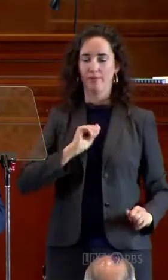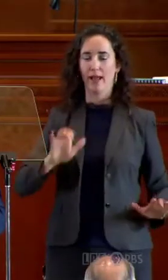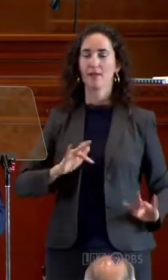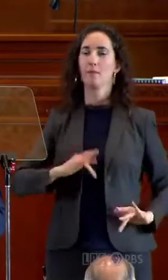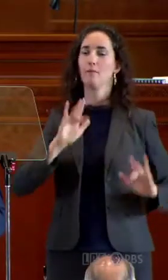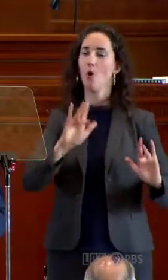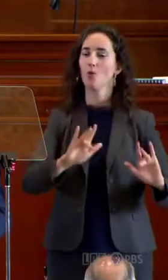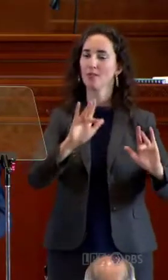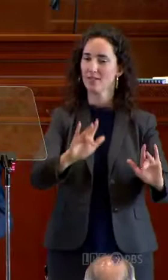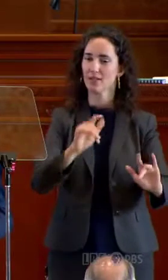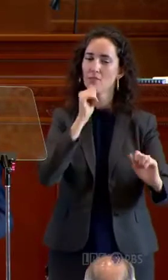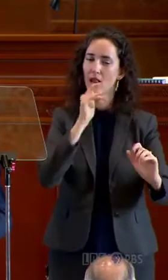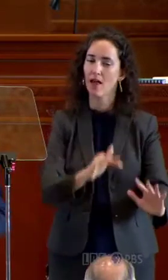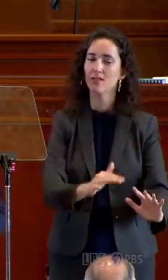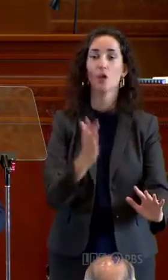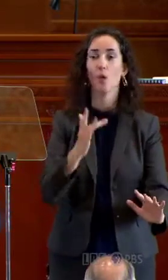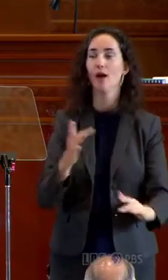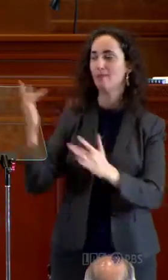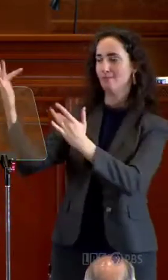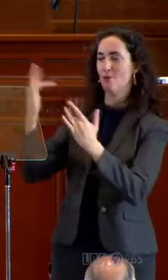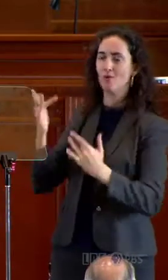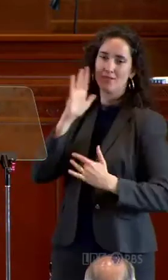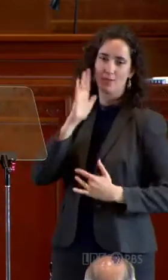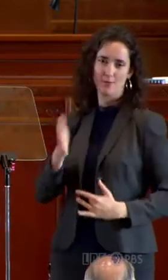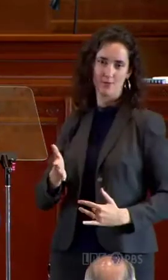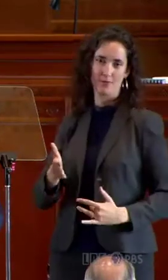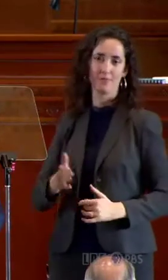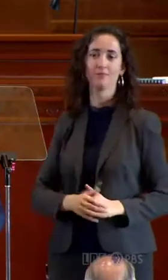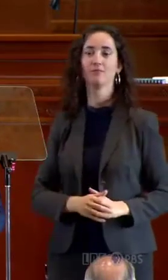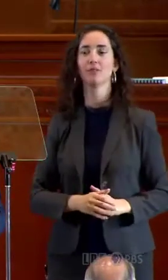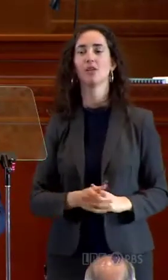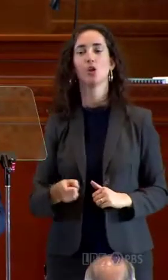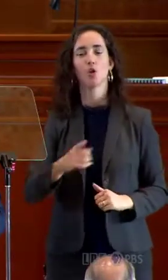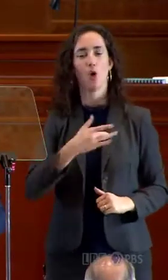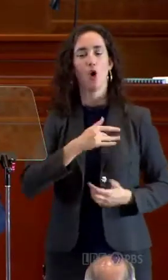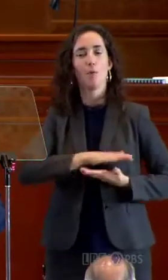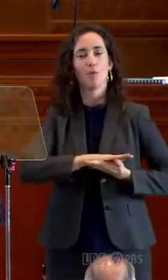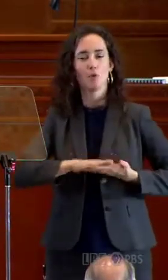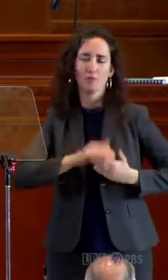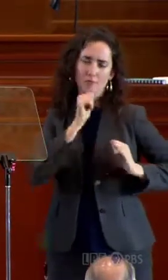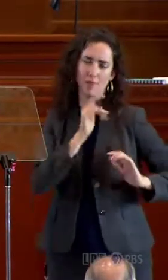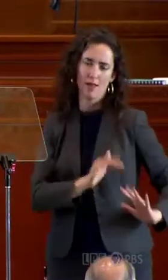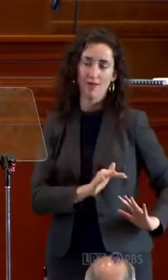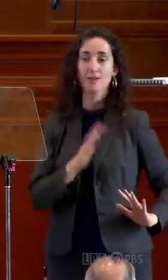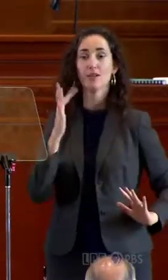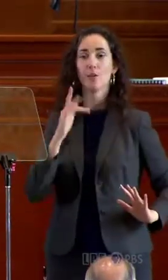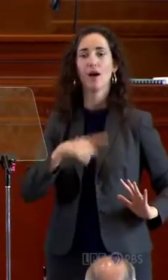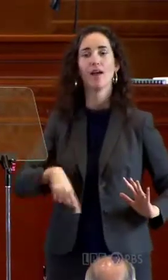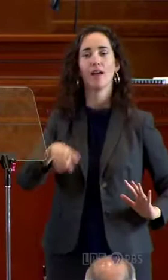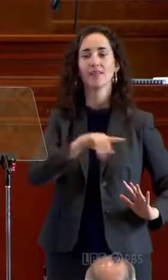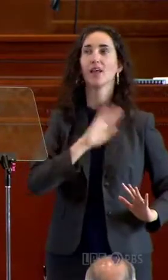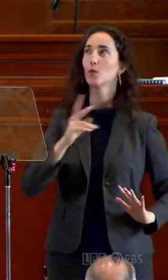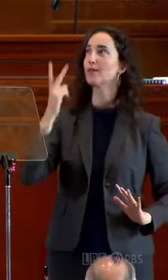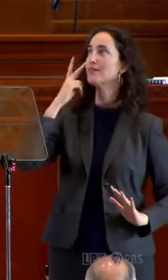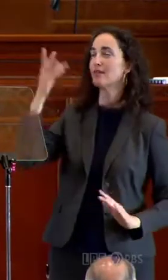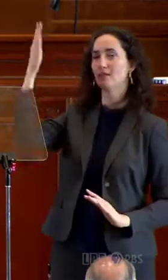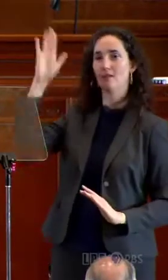for they shall obtain mercy. Blessed are the pure in heart, for they shall see God.